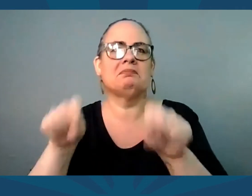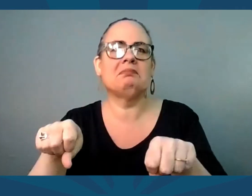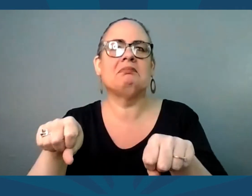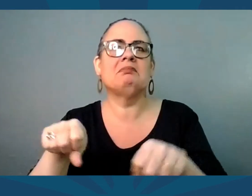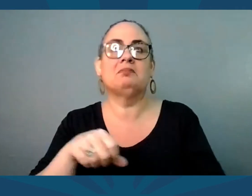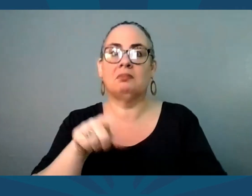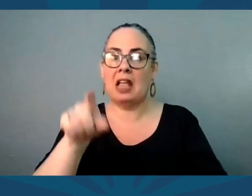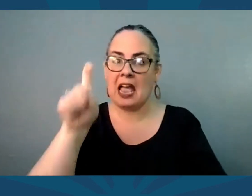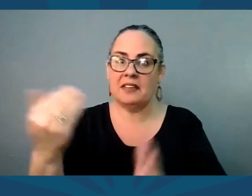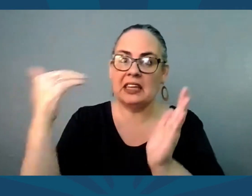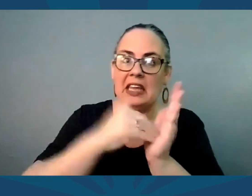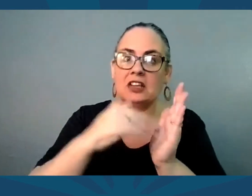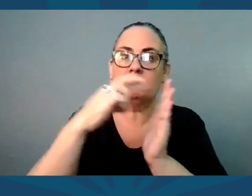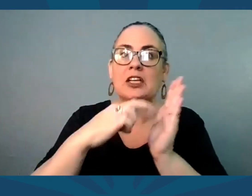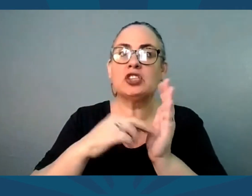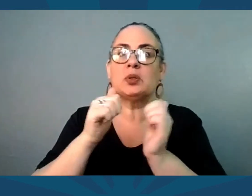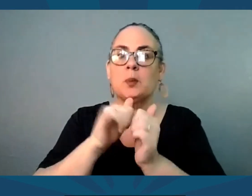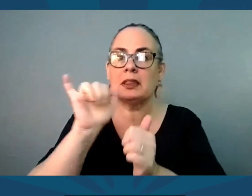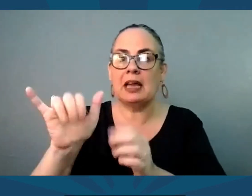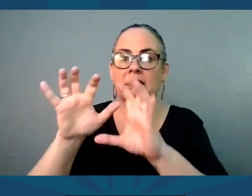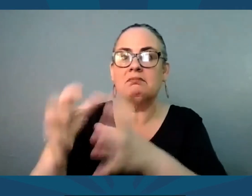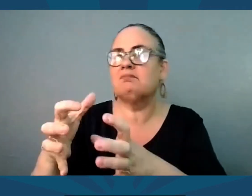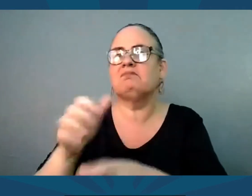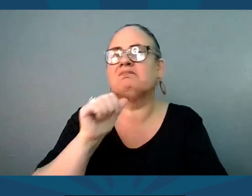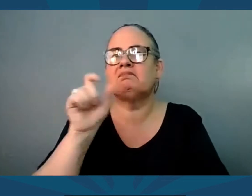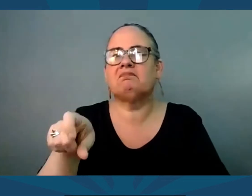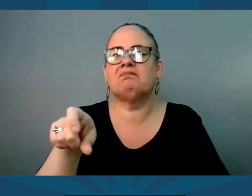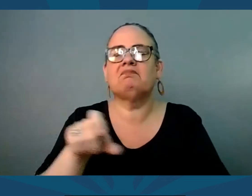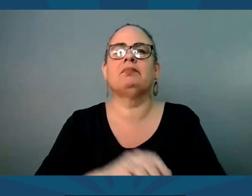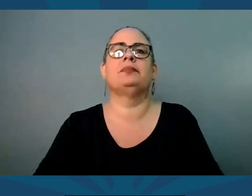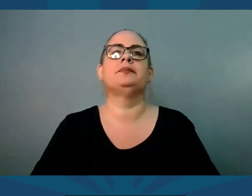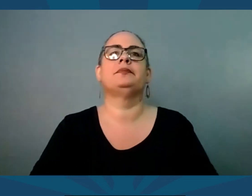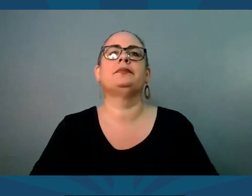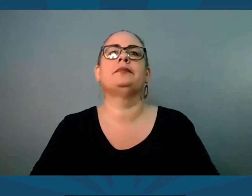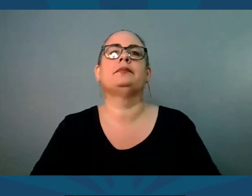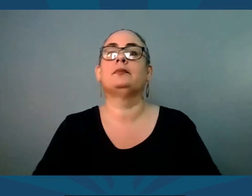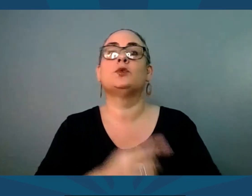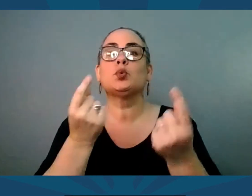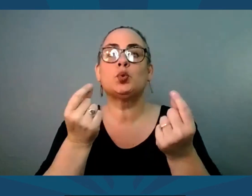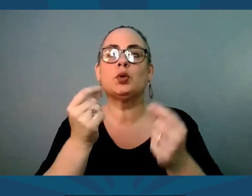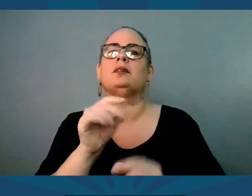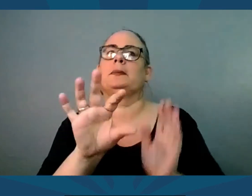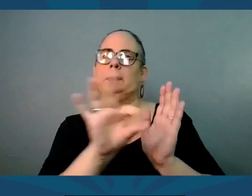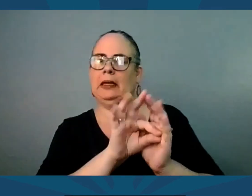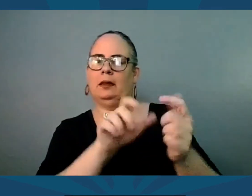Independents can vote in the primary. You do not need to re-register with a party.